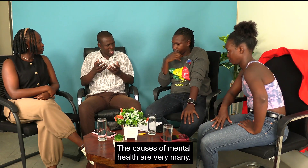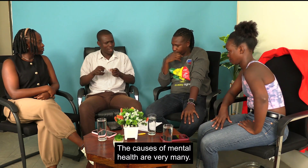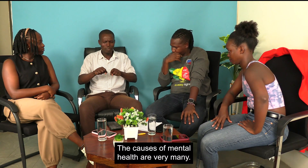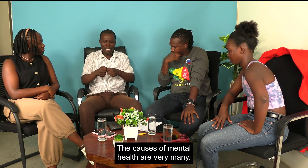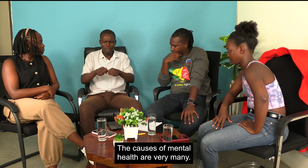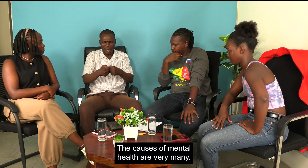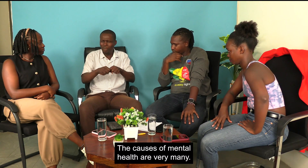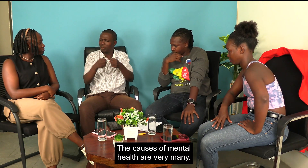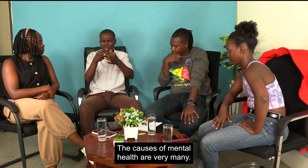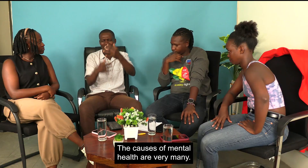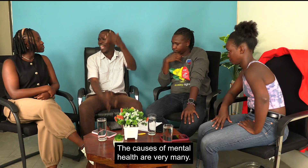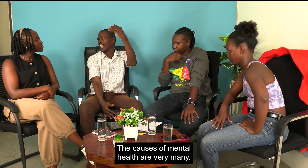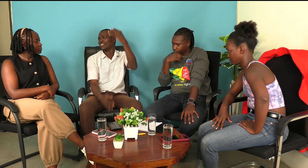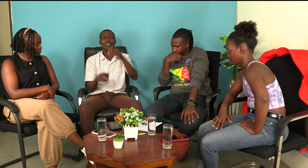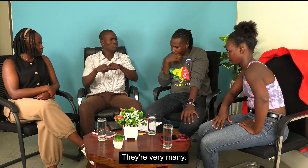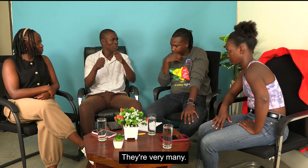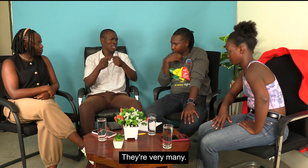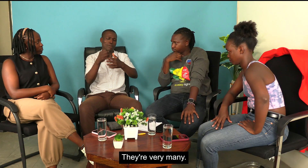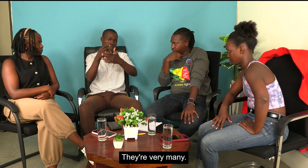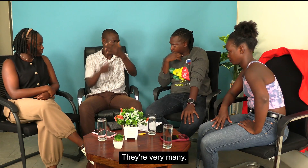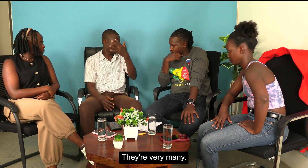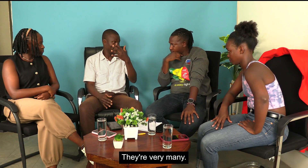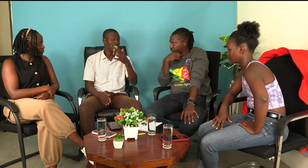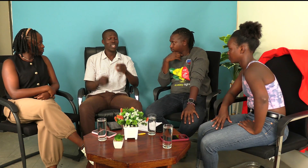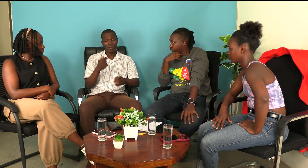Mental health, the causes, there are very many.